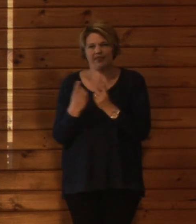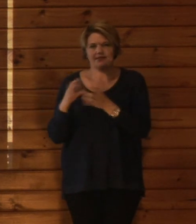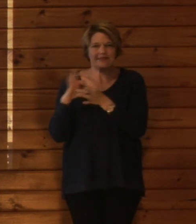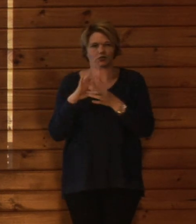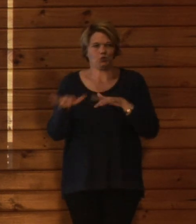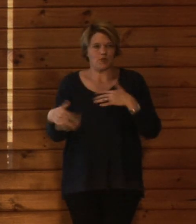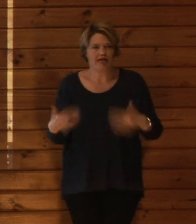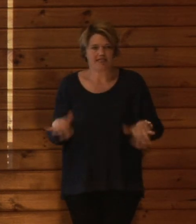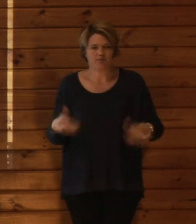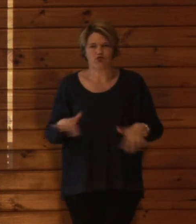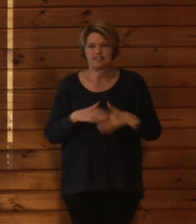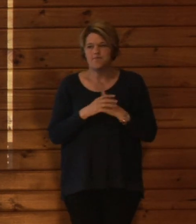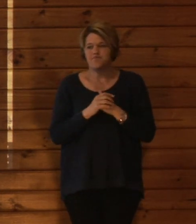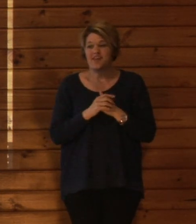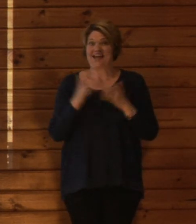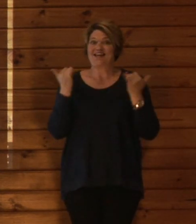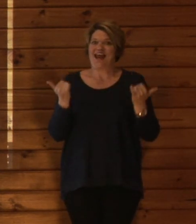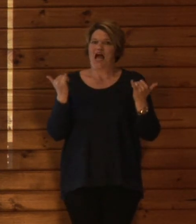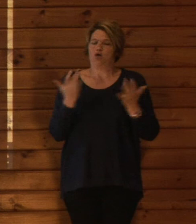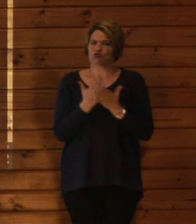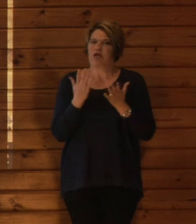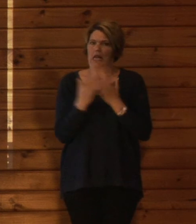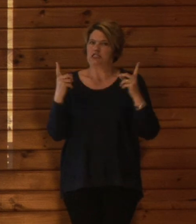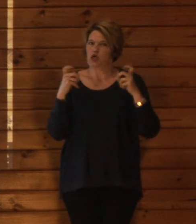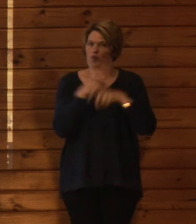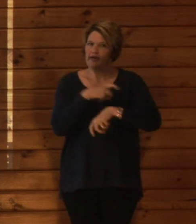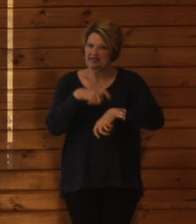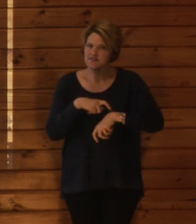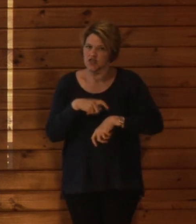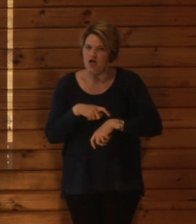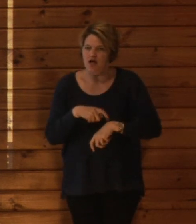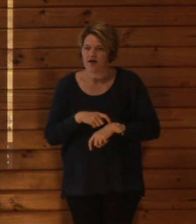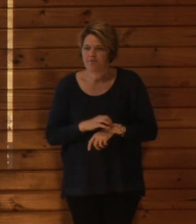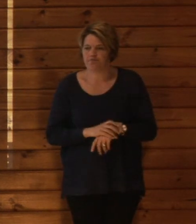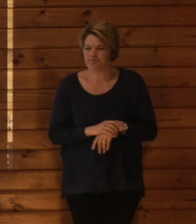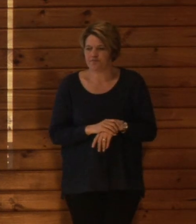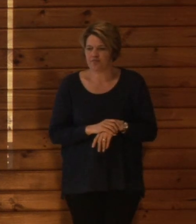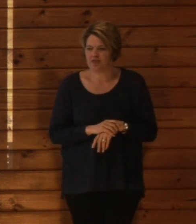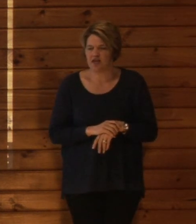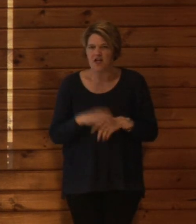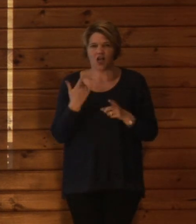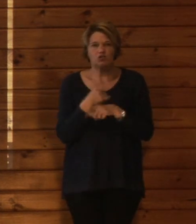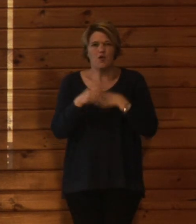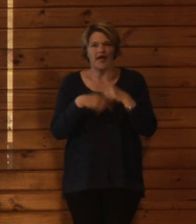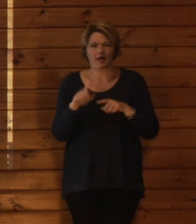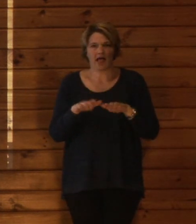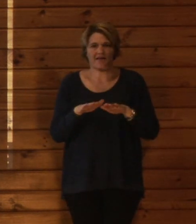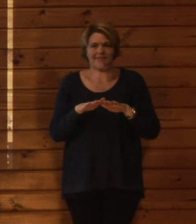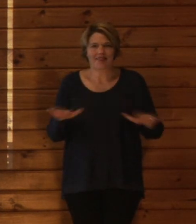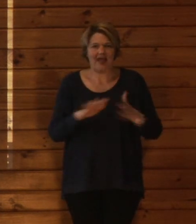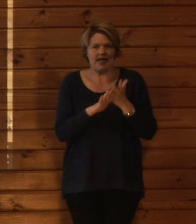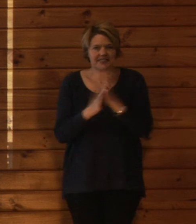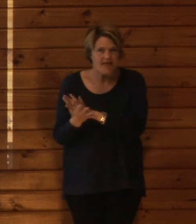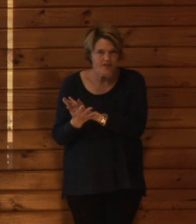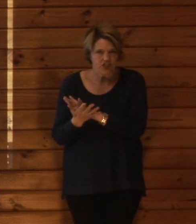things. When we get to these non-observable kinds of land damage we're going to talk about today. I'm going to be talking today about increased